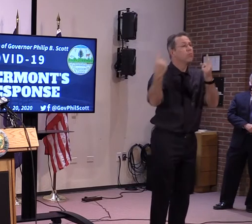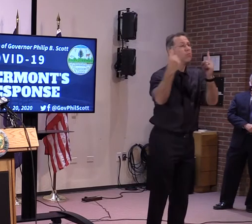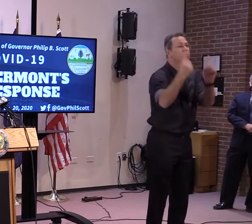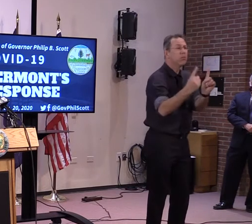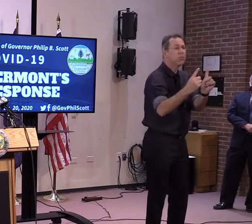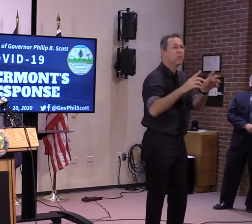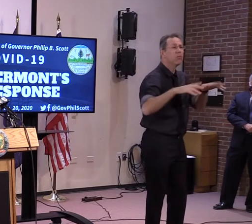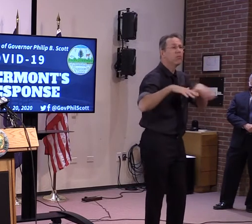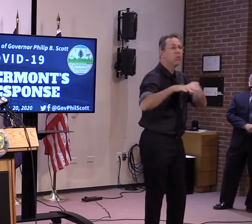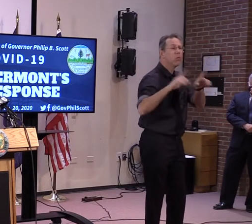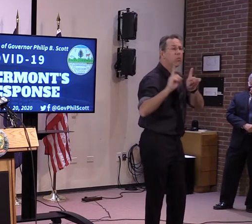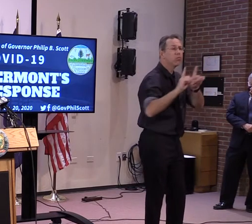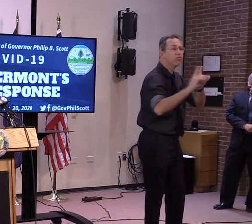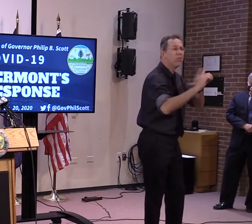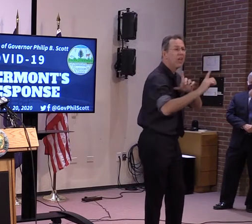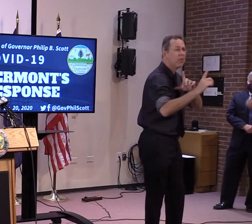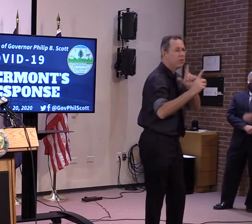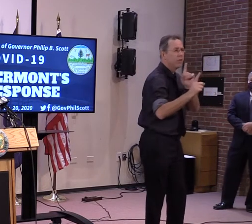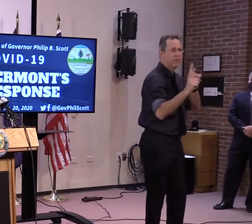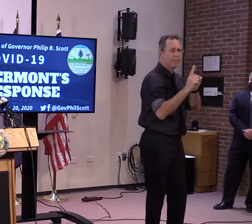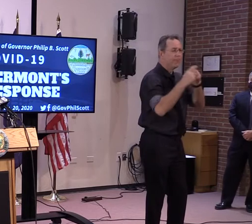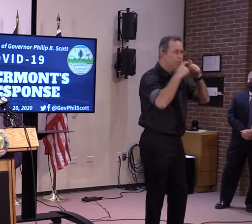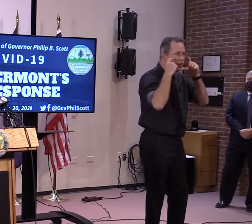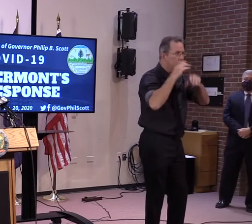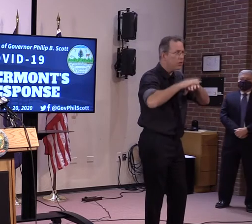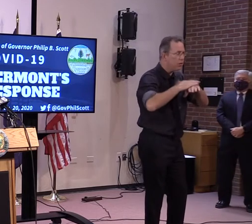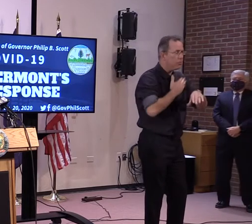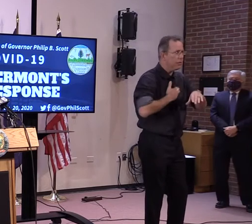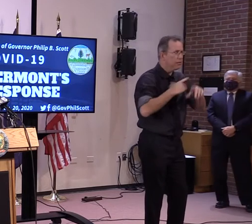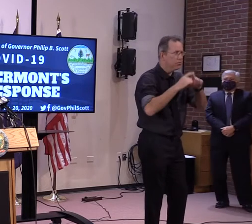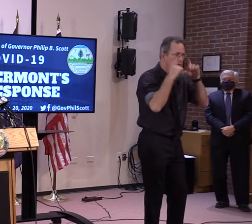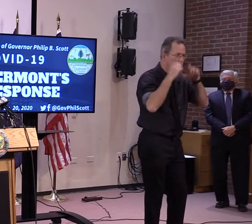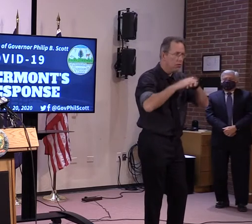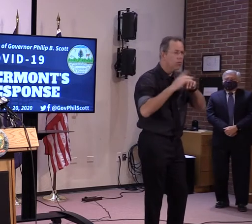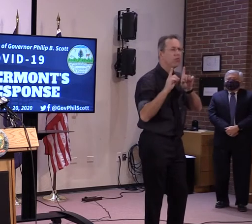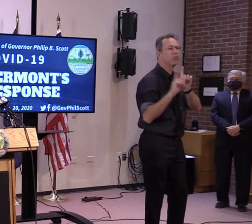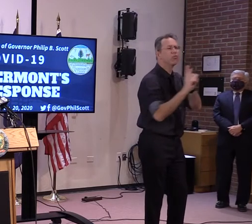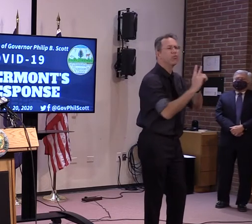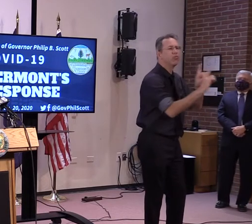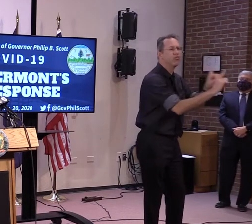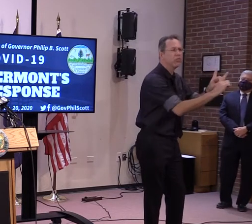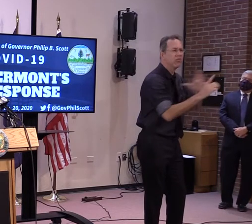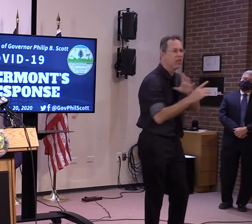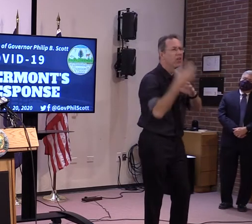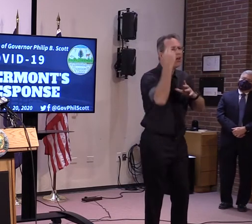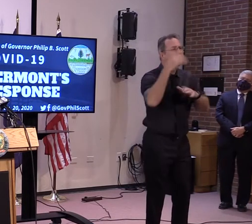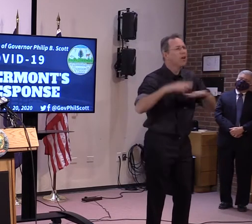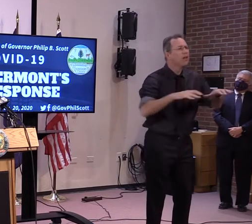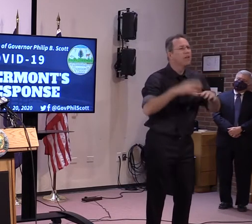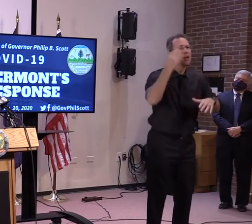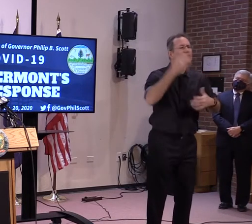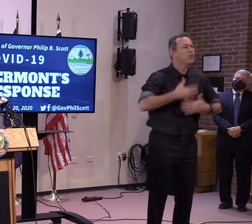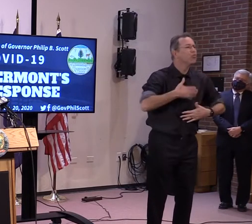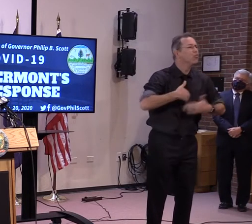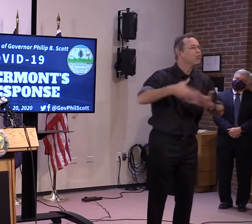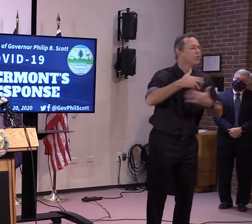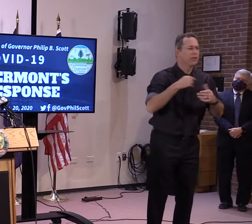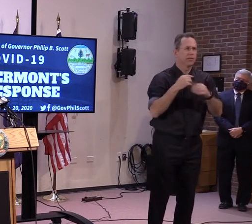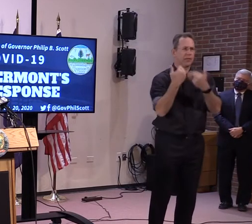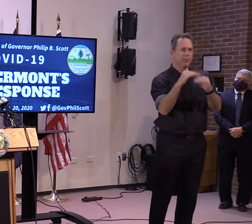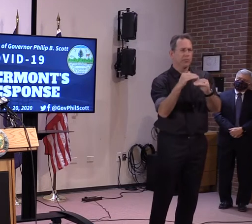your distance and wear a mask. I also want to reiterate that because cases continue to